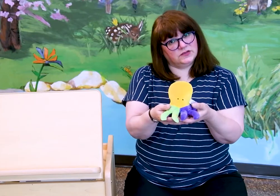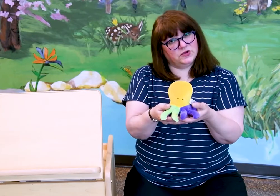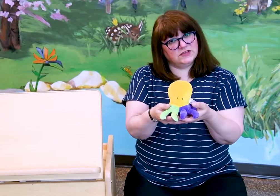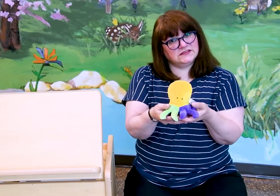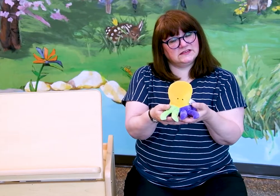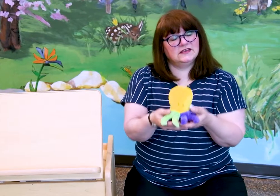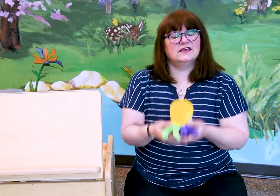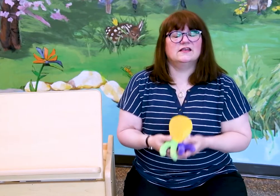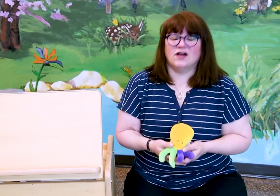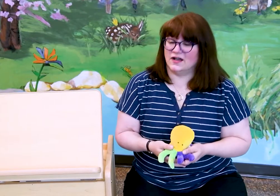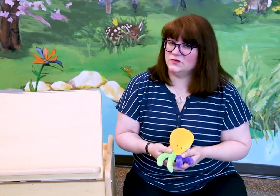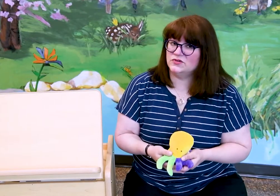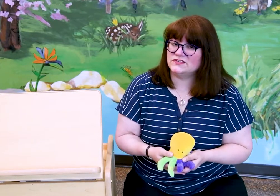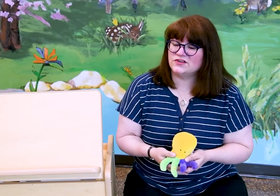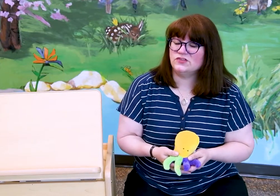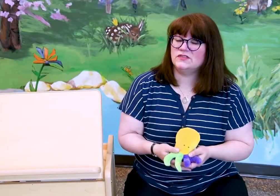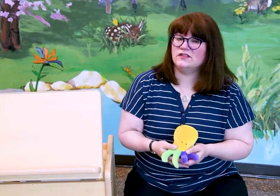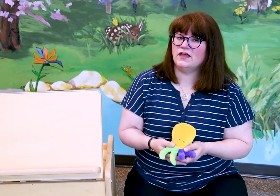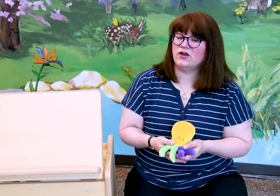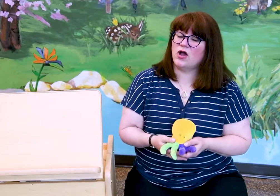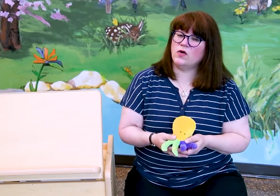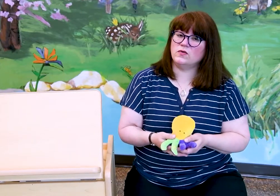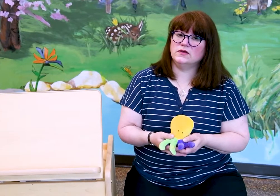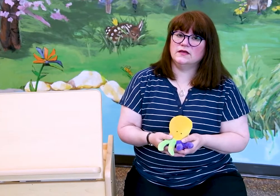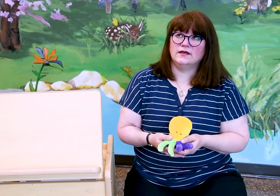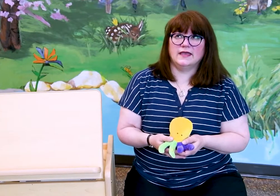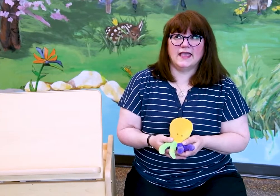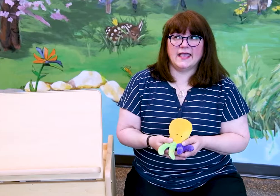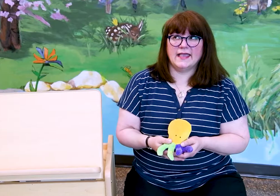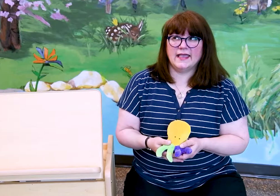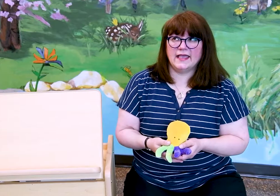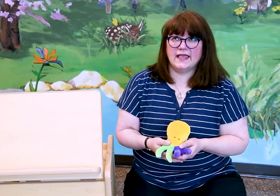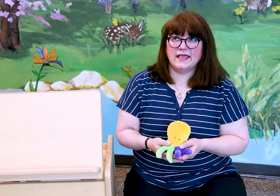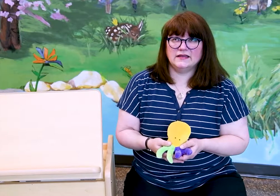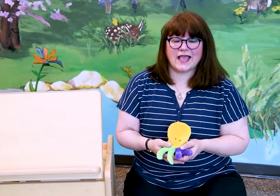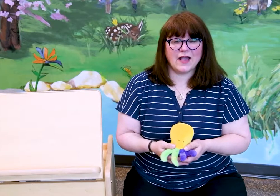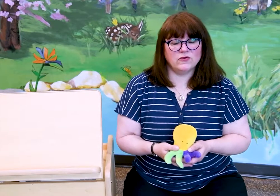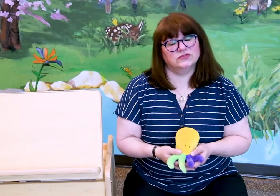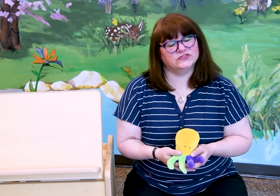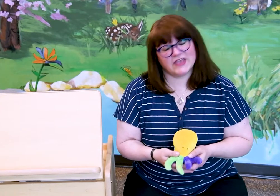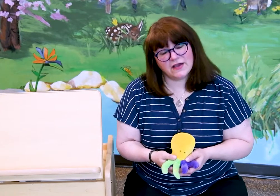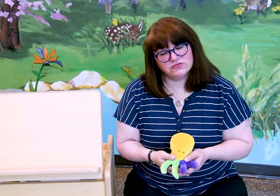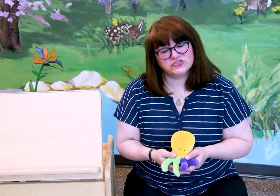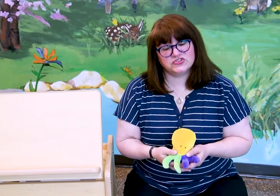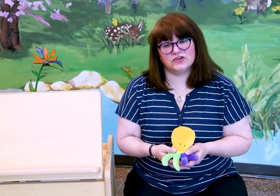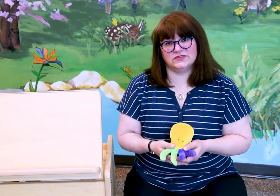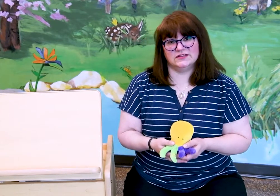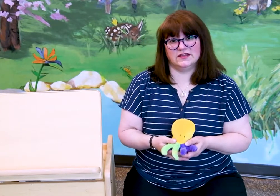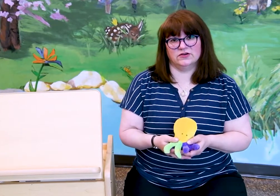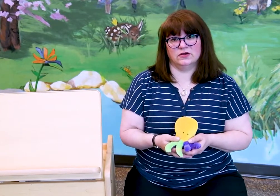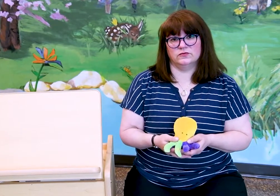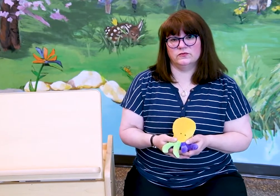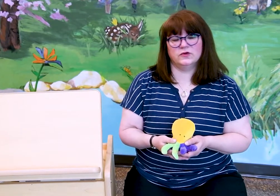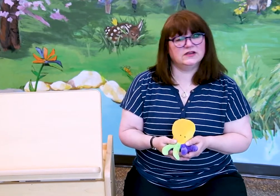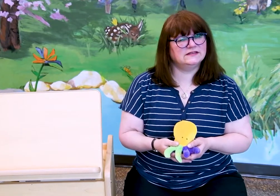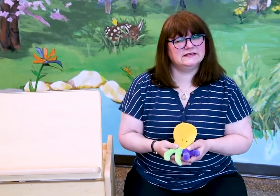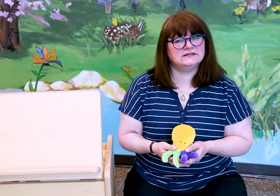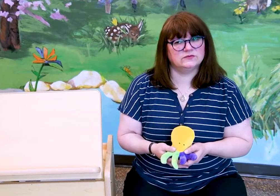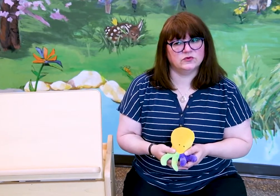Octopus. Octopus starts with the letter O. And owls. Owls start with the letter O. We're going to see some more